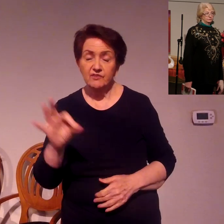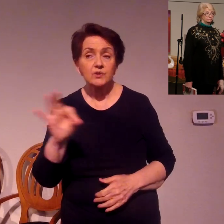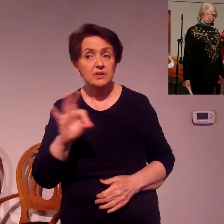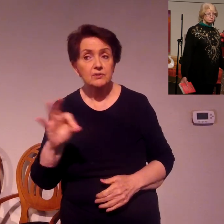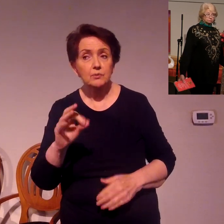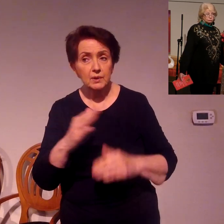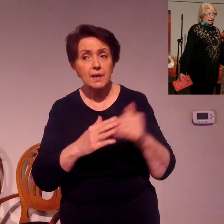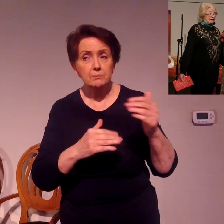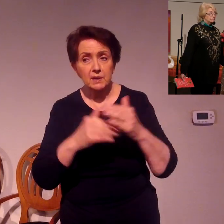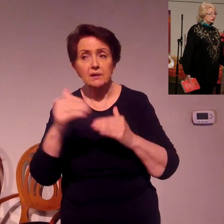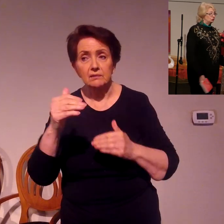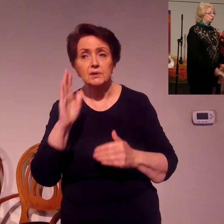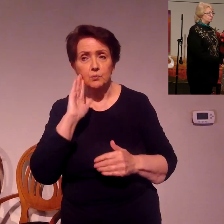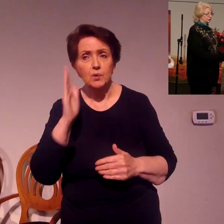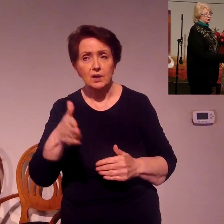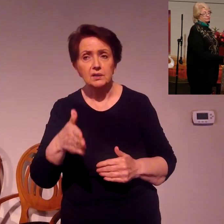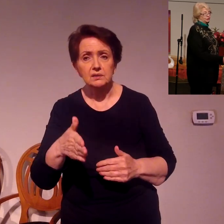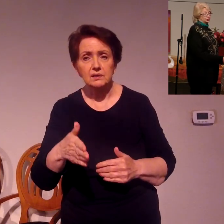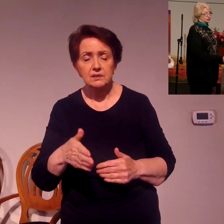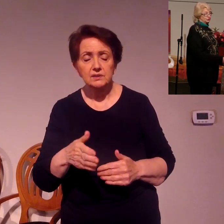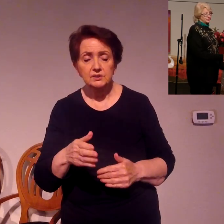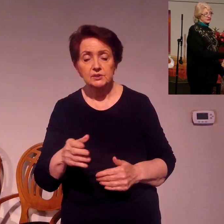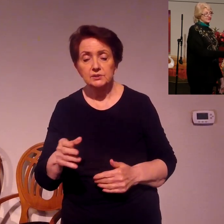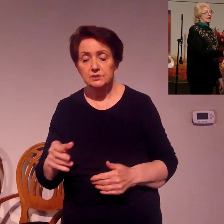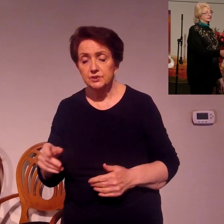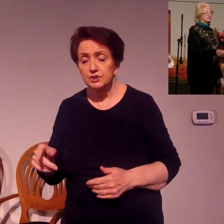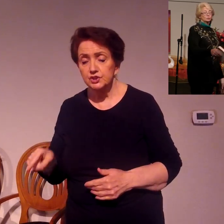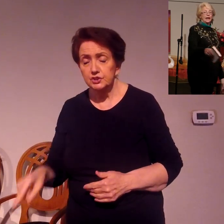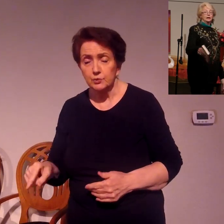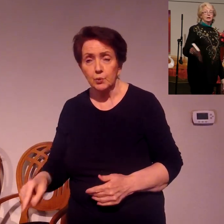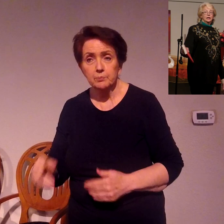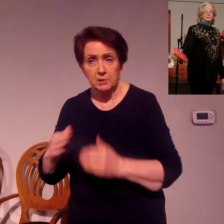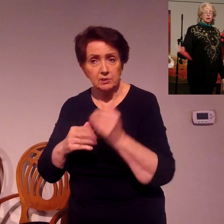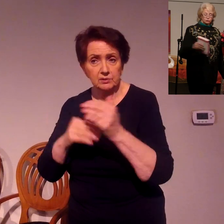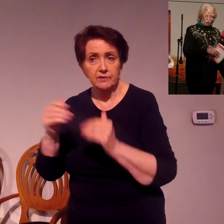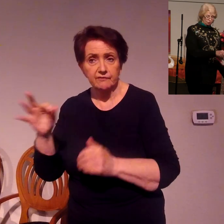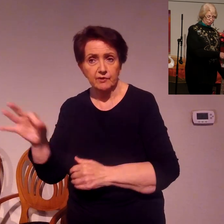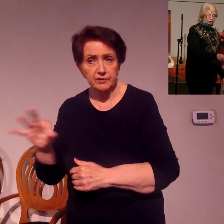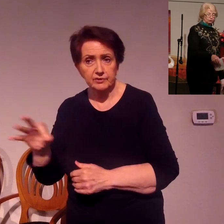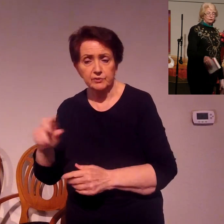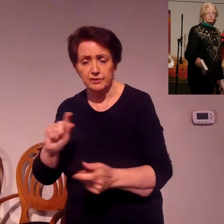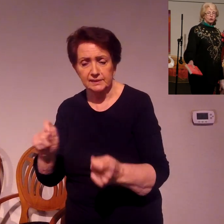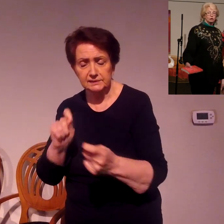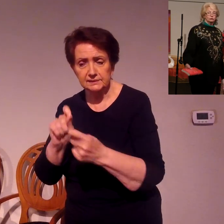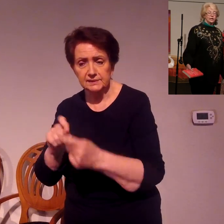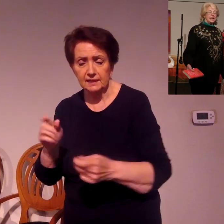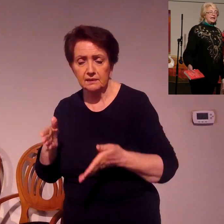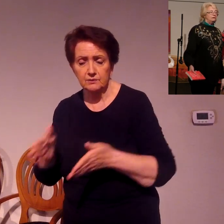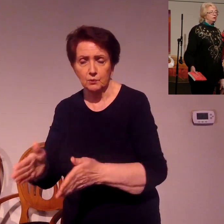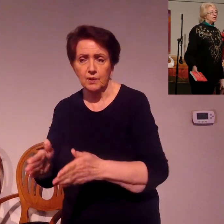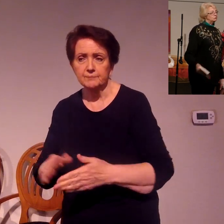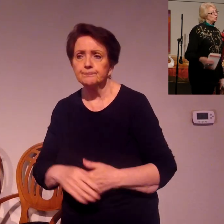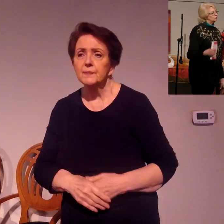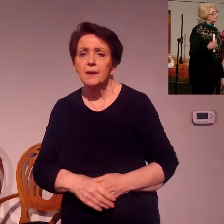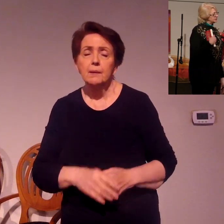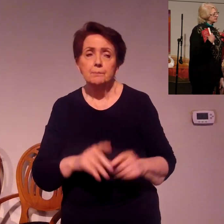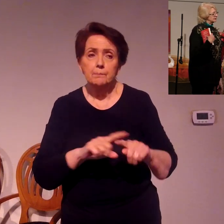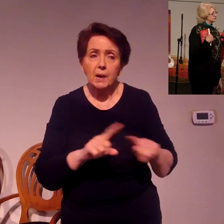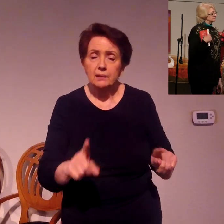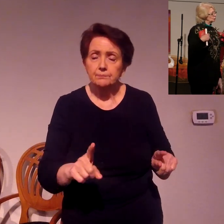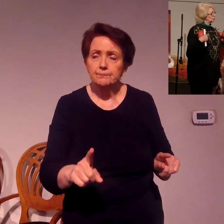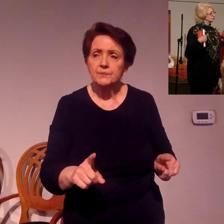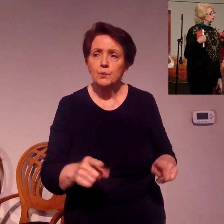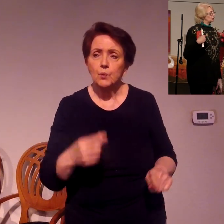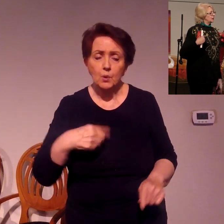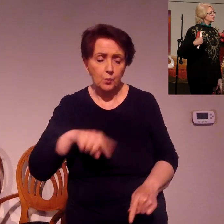built. Right? Karen would build her furniture just exactly the way, along the road. And what we